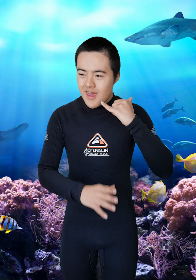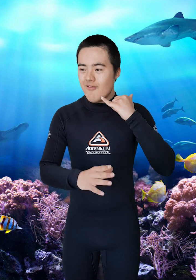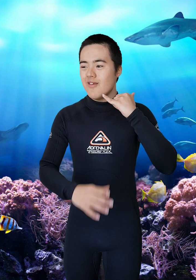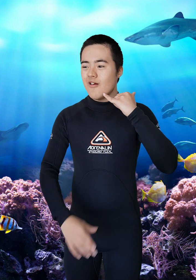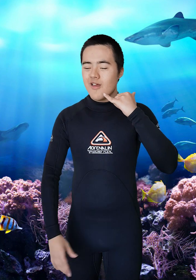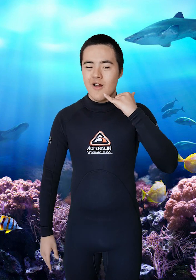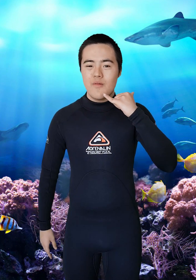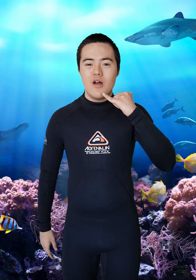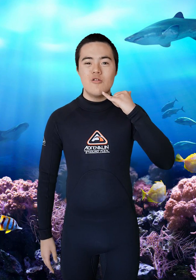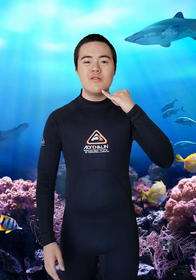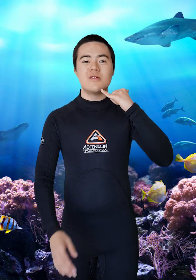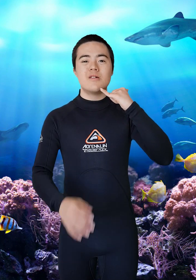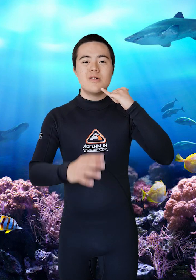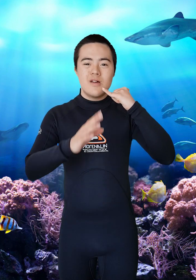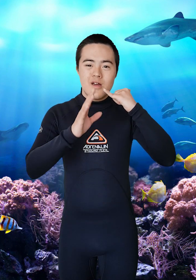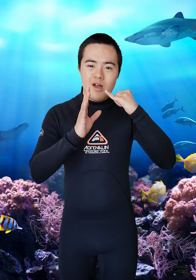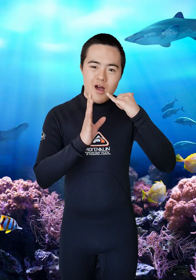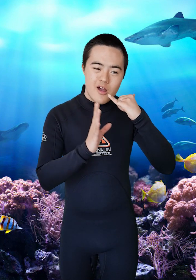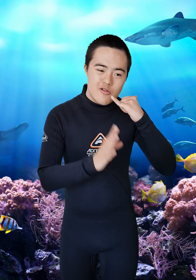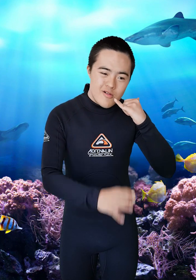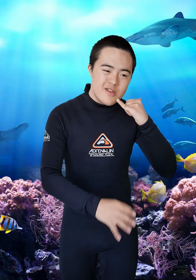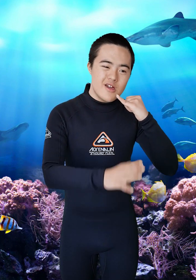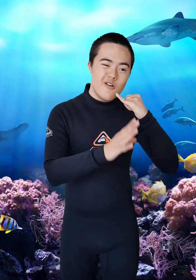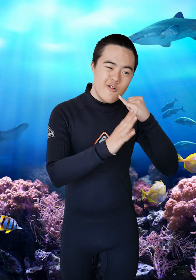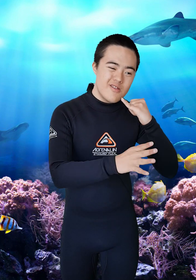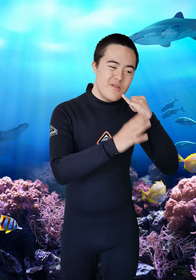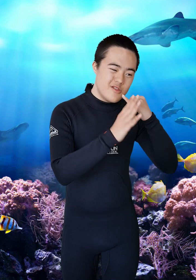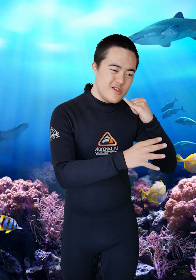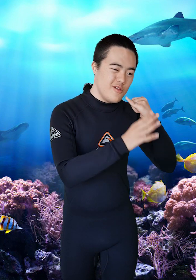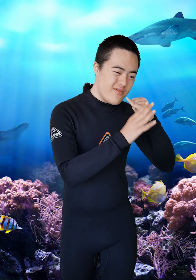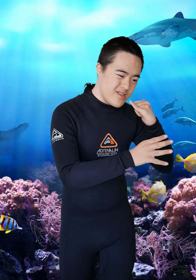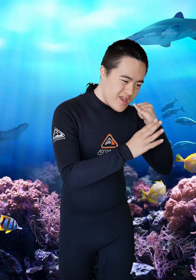We're talking about a creature who's a magician of the sea.